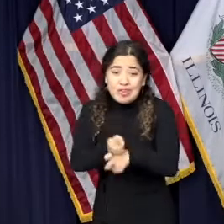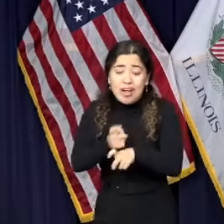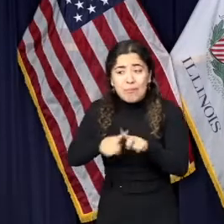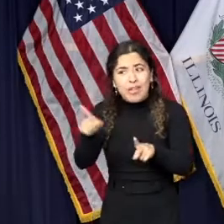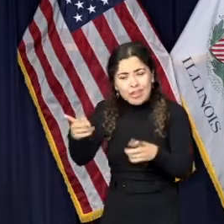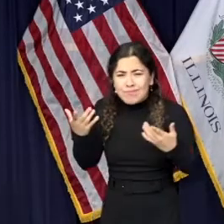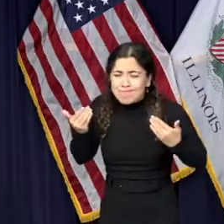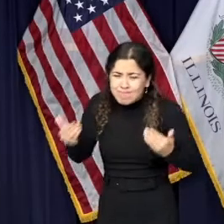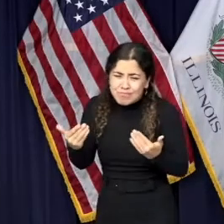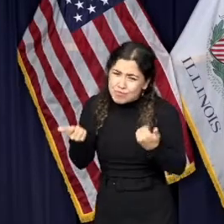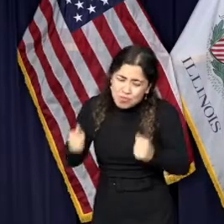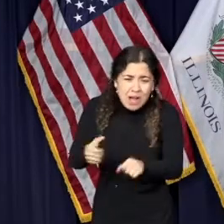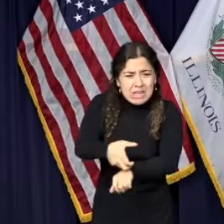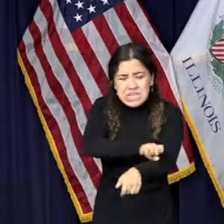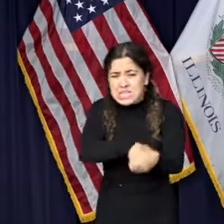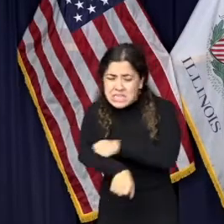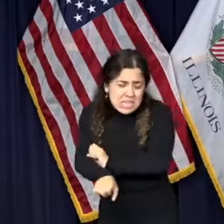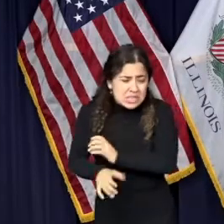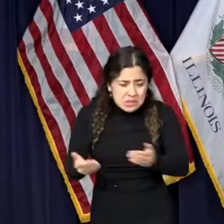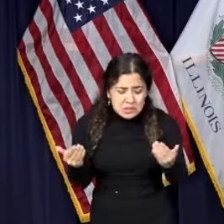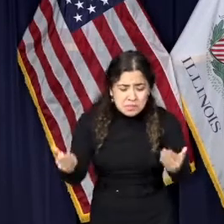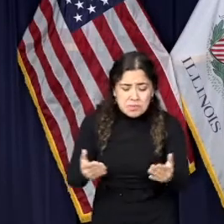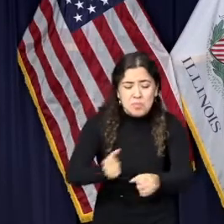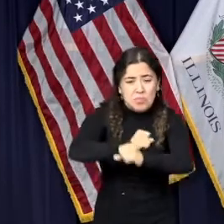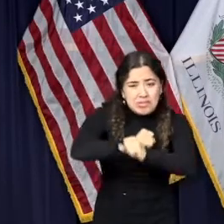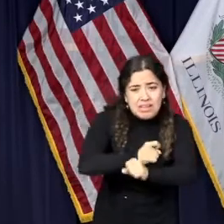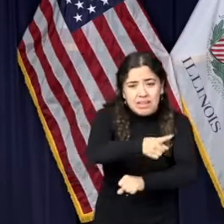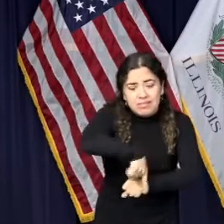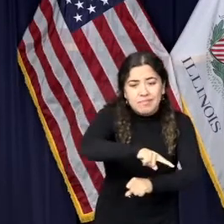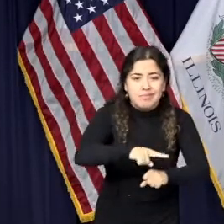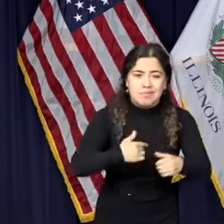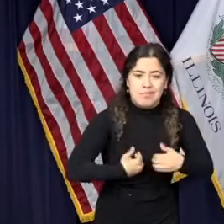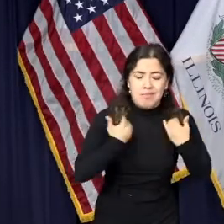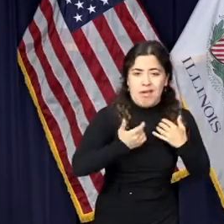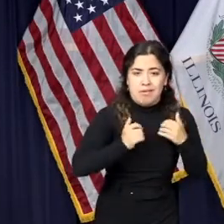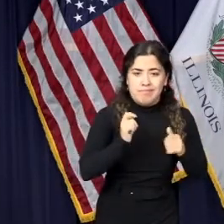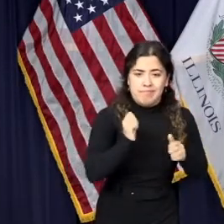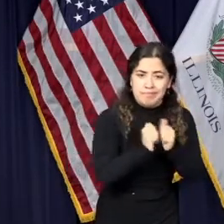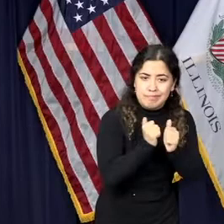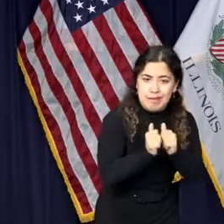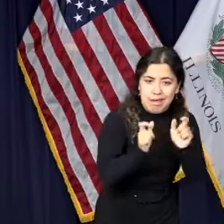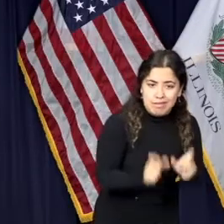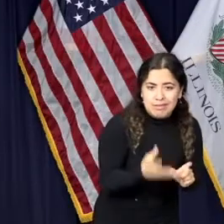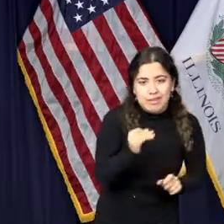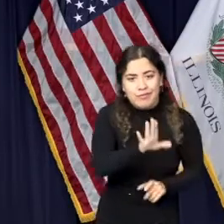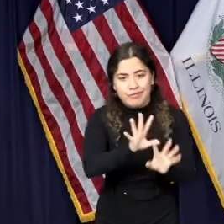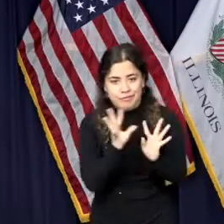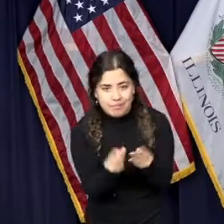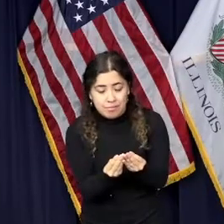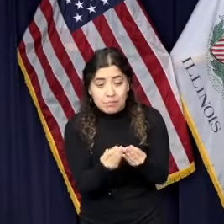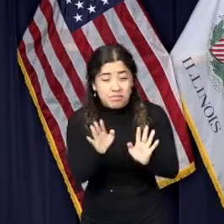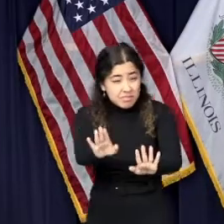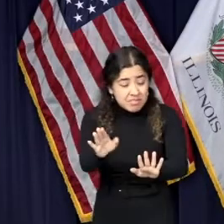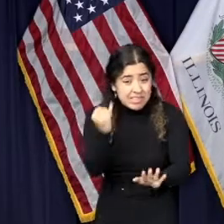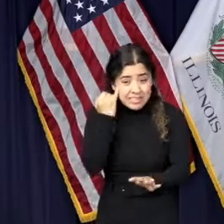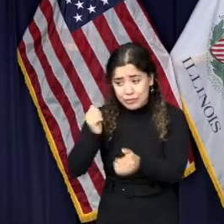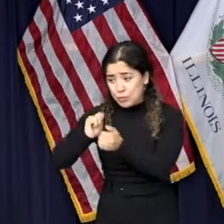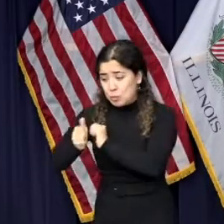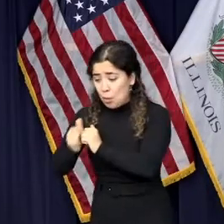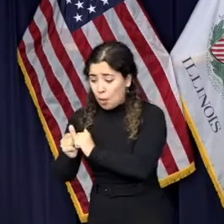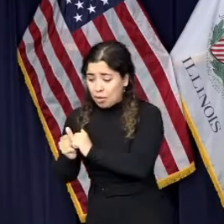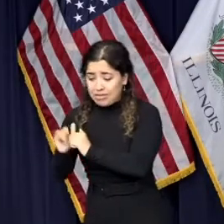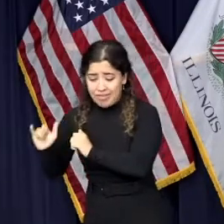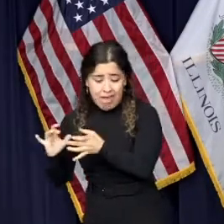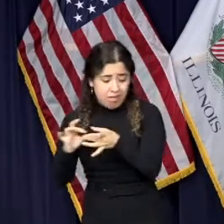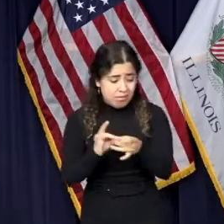their coaches, and their families. Of course, if sports were the only risk during this pandemic, we'd have solved